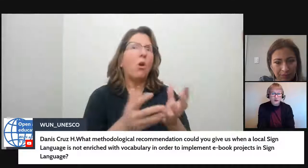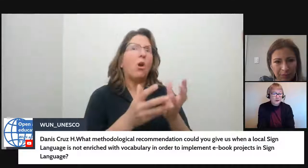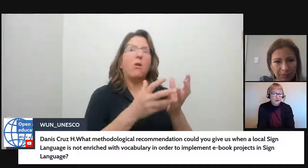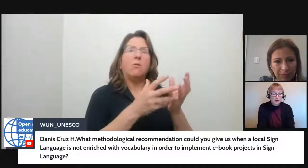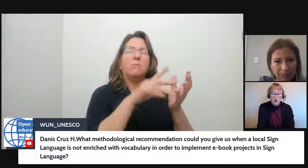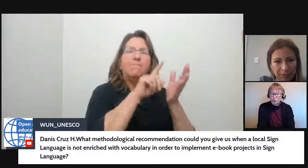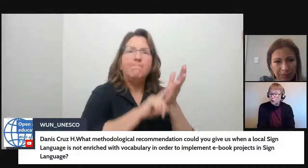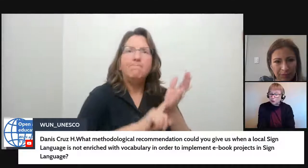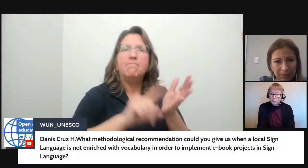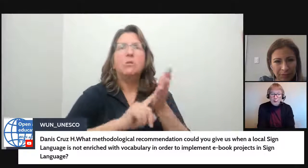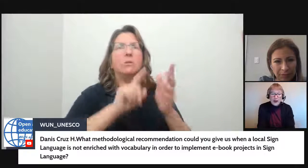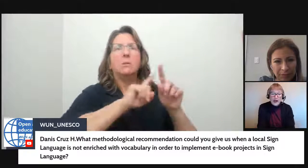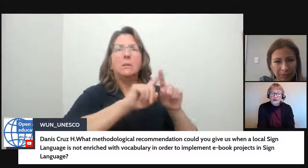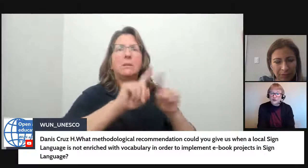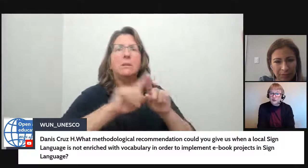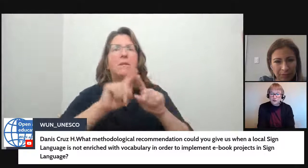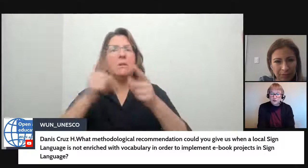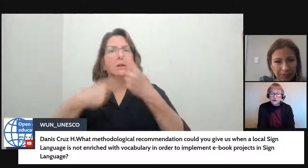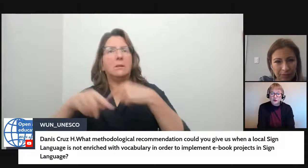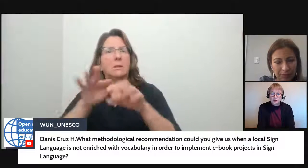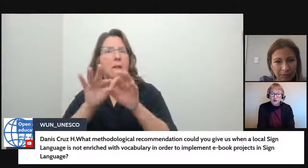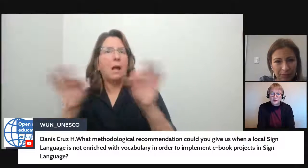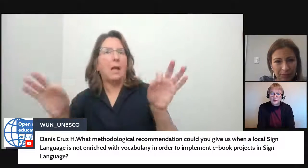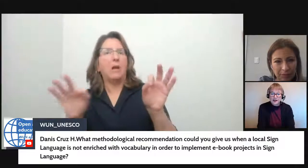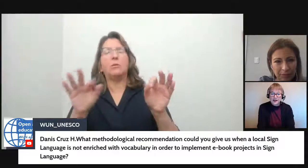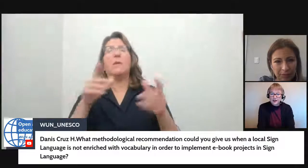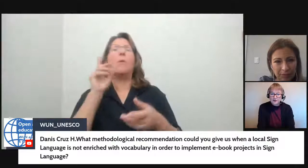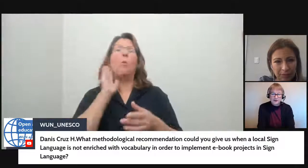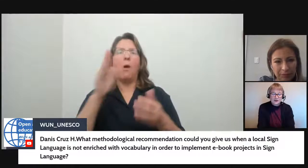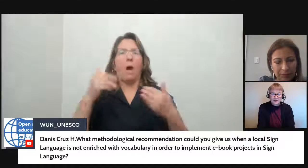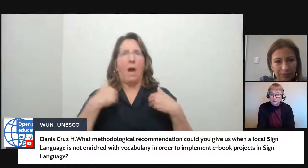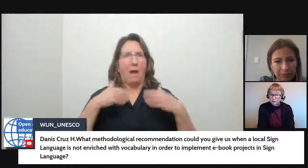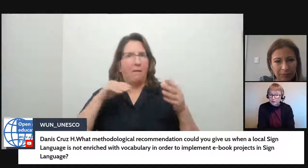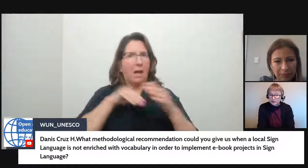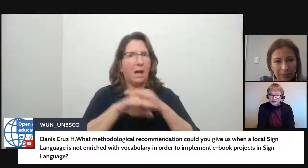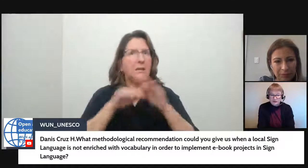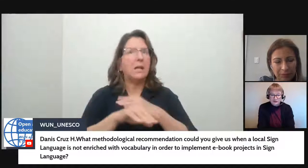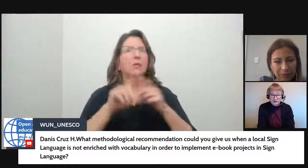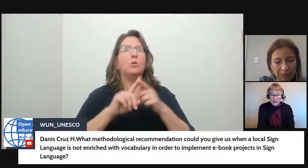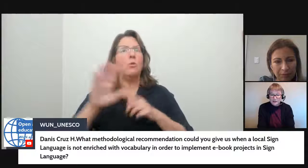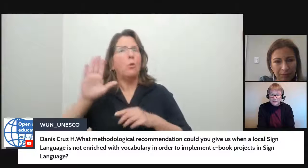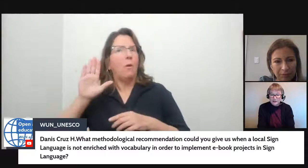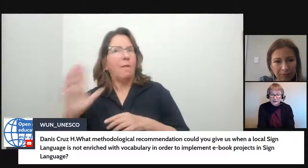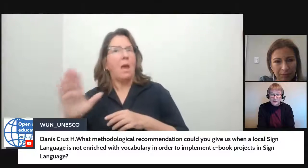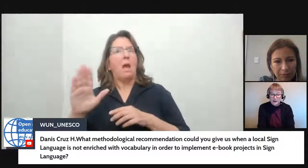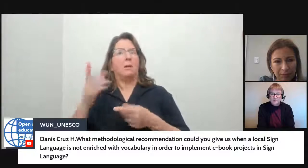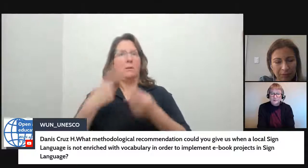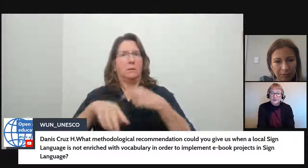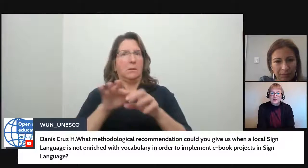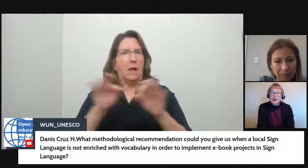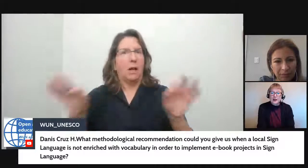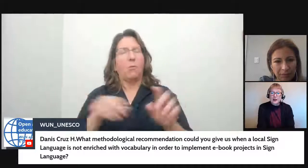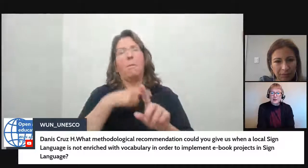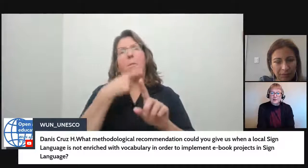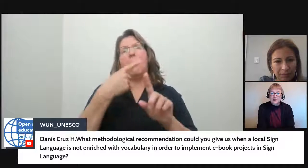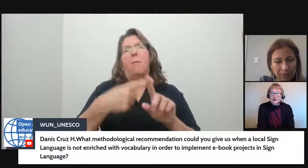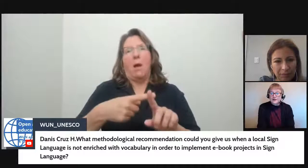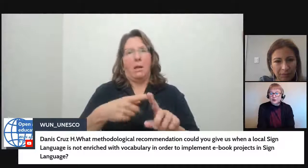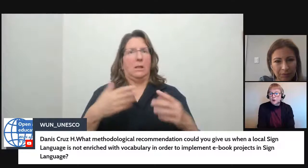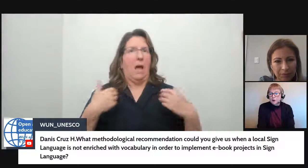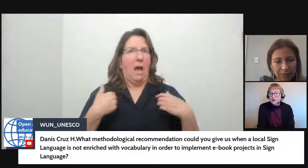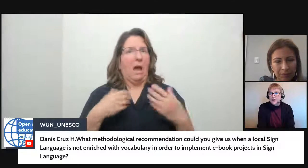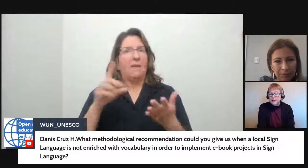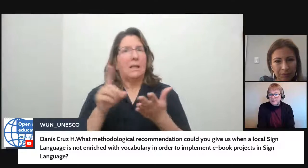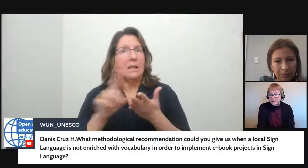linguists that are doing worldwide research on the sign languages of different regions and different countries.